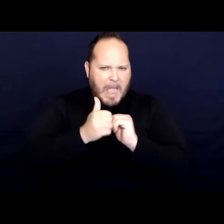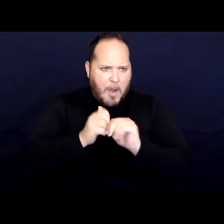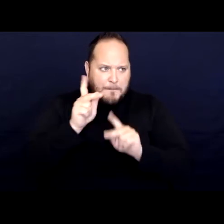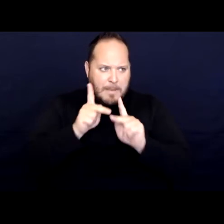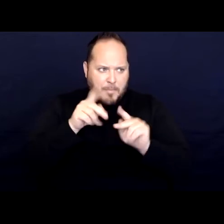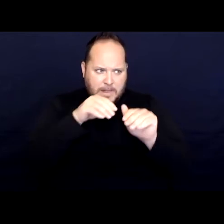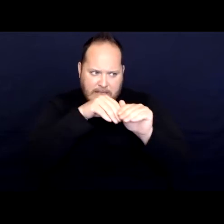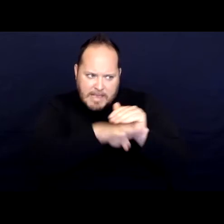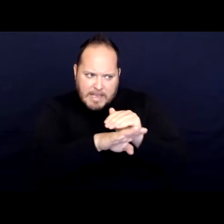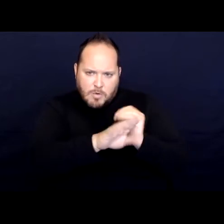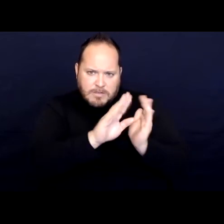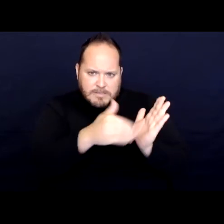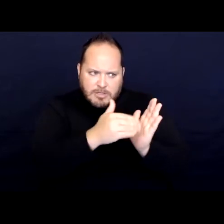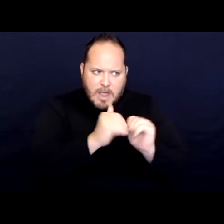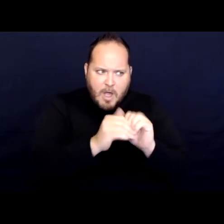specific,